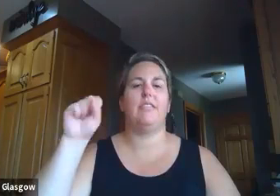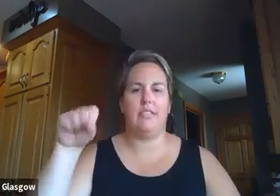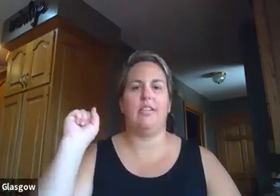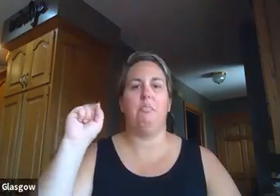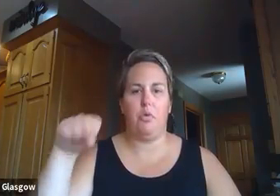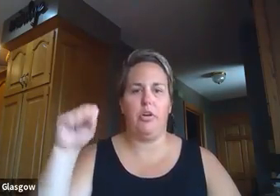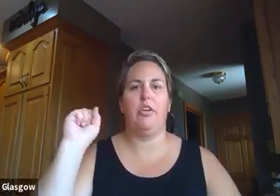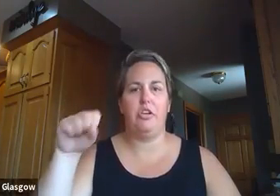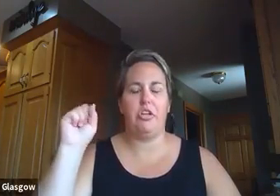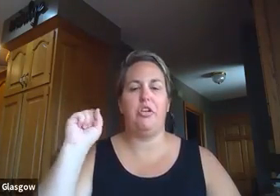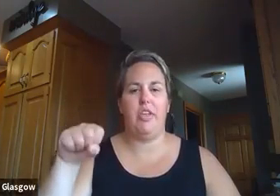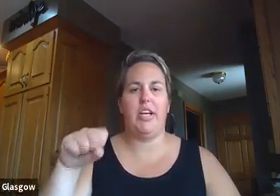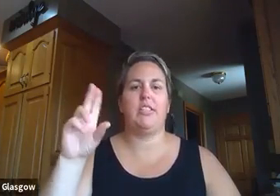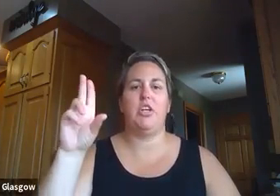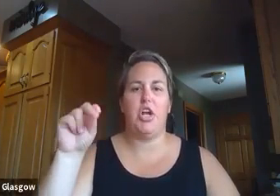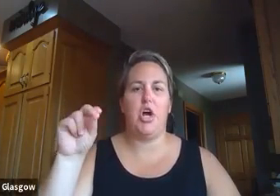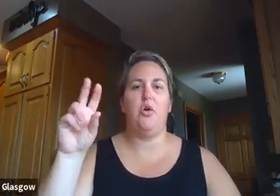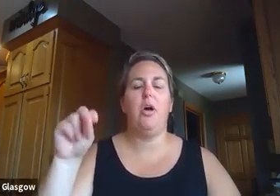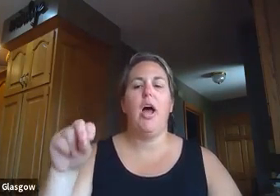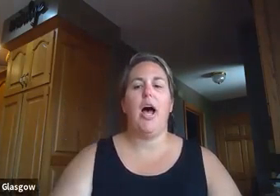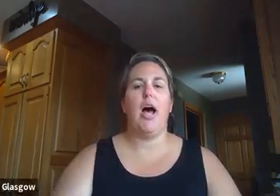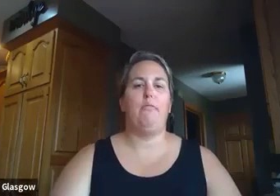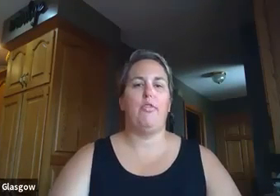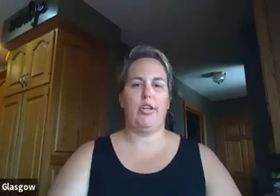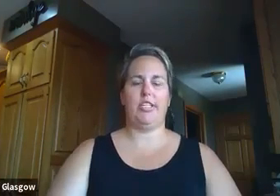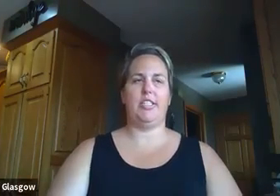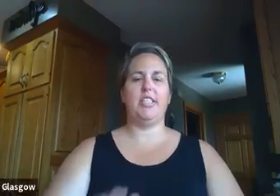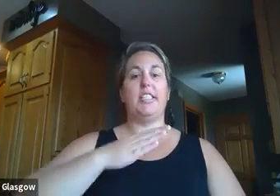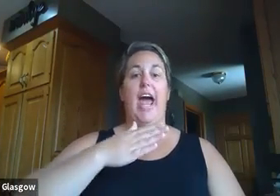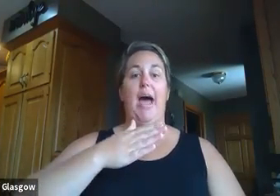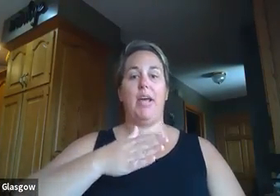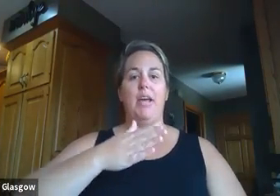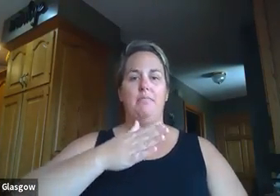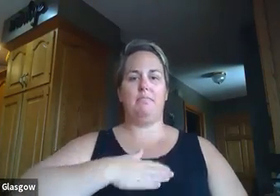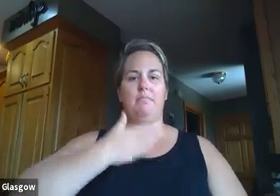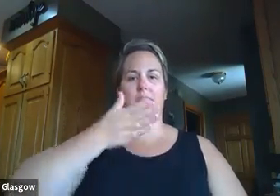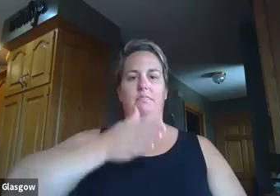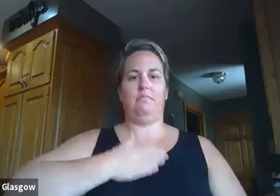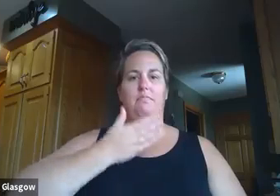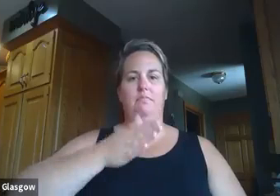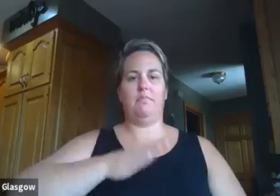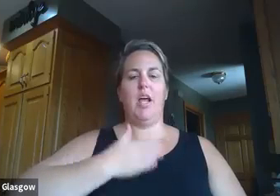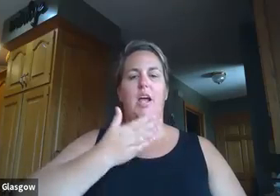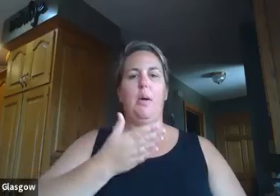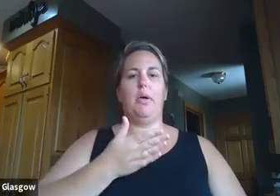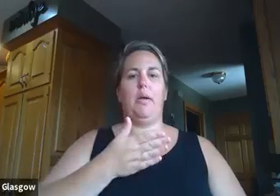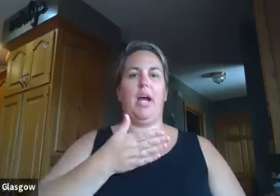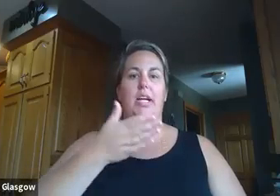it's important to do this. No. For instance, this is happy, but I'm not going to